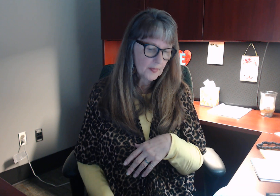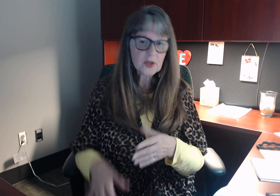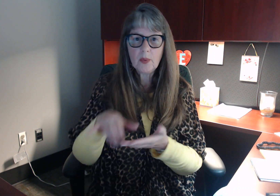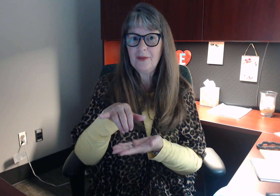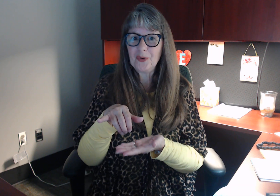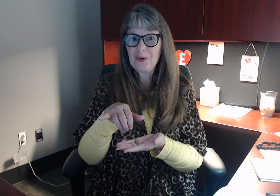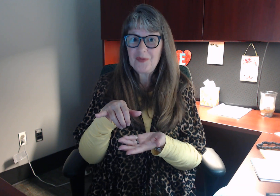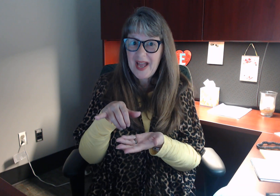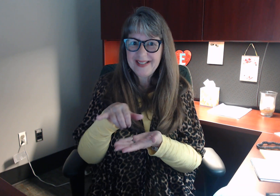So if you're fat,